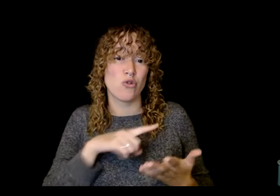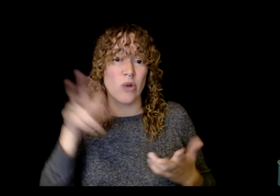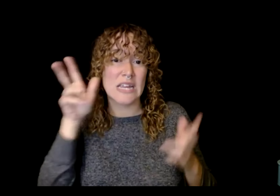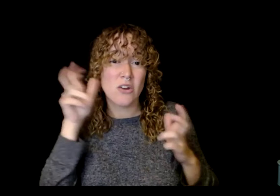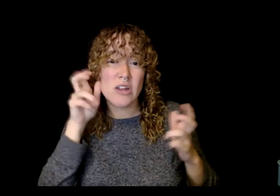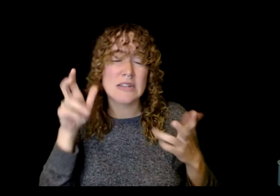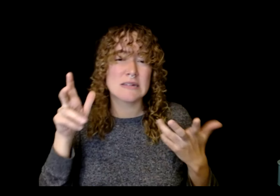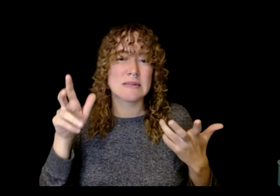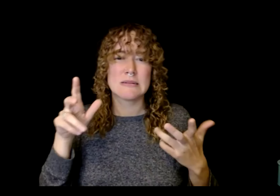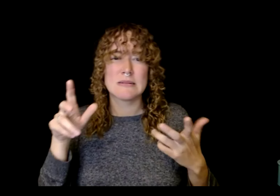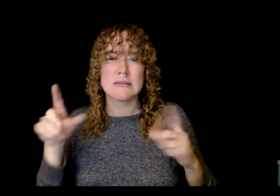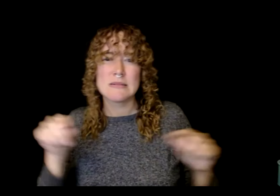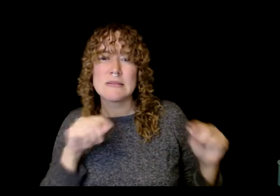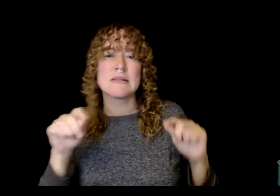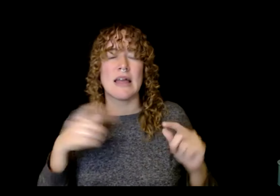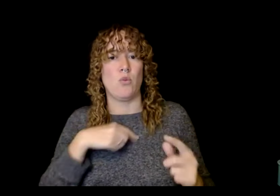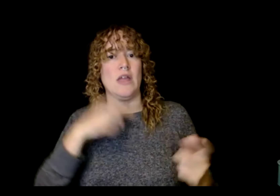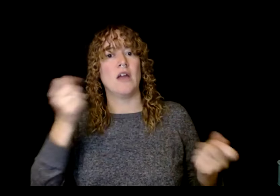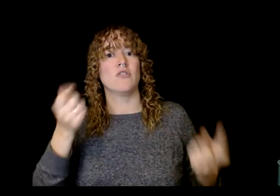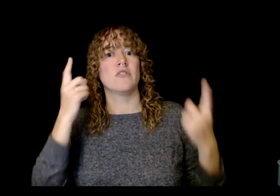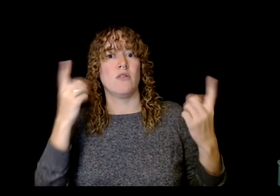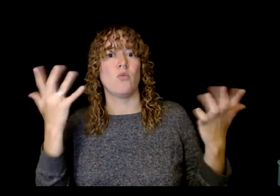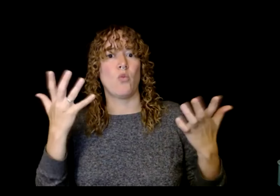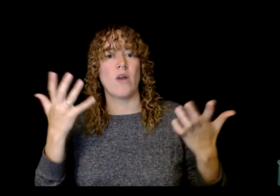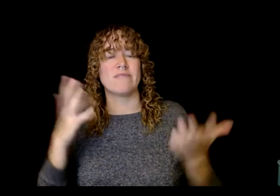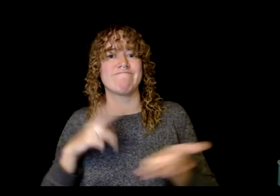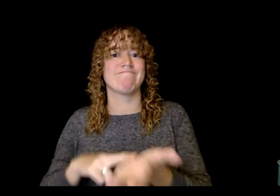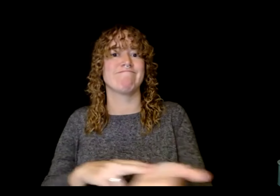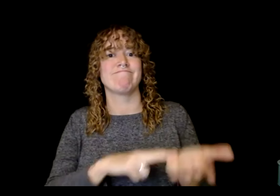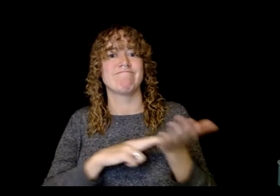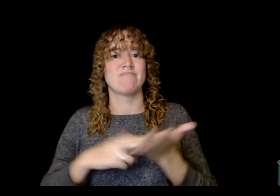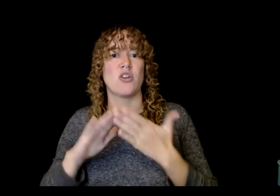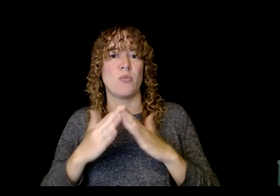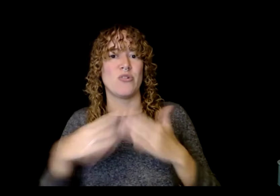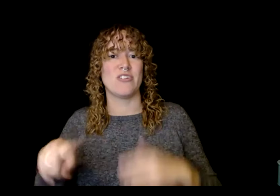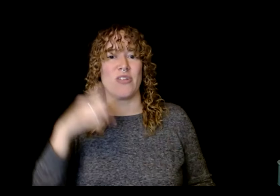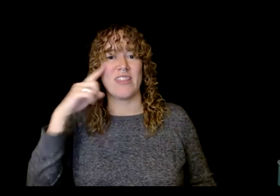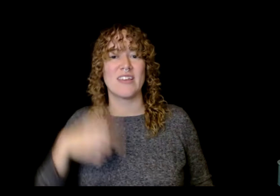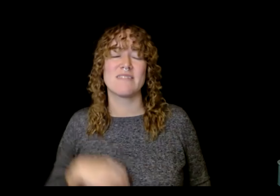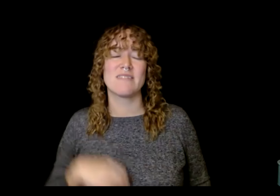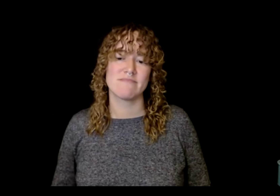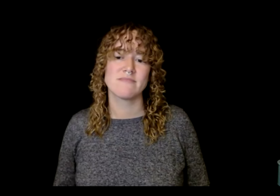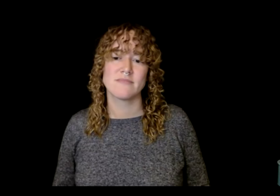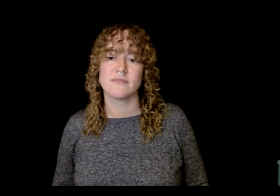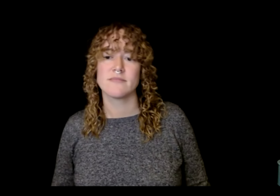we have a better understanding of what communities are thinking and feeling, because